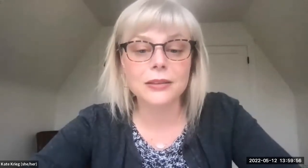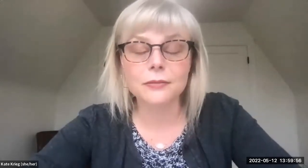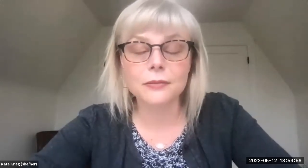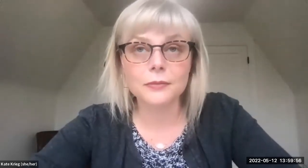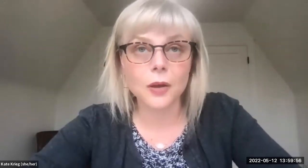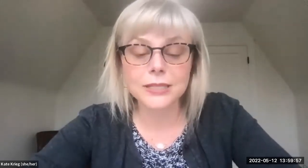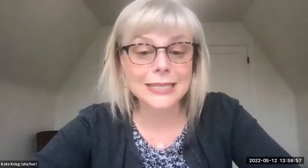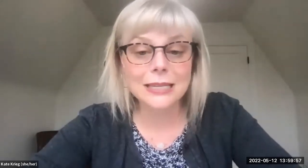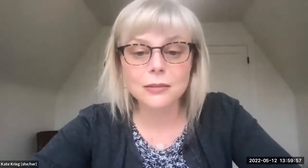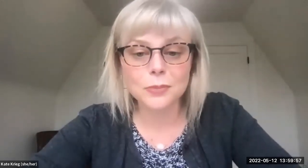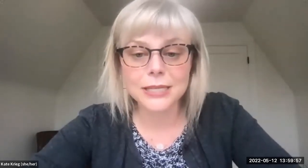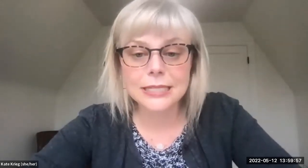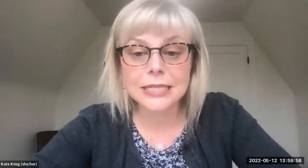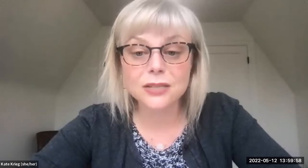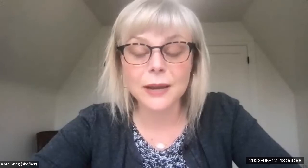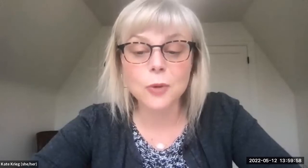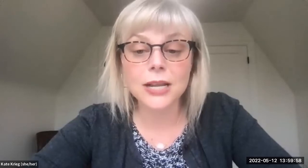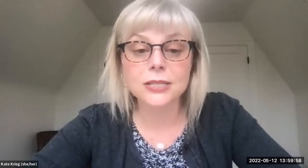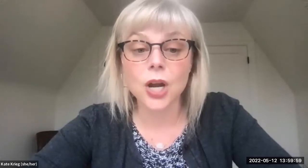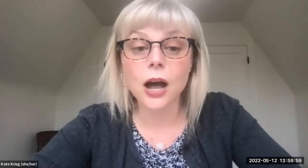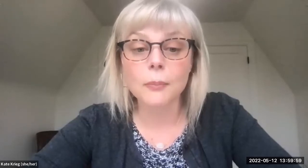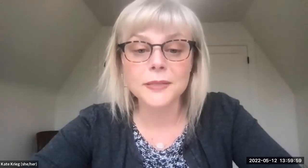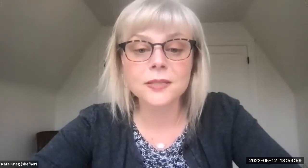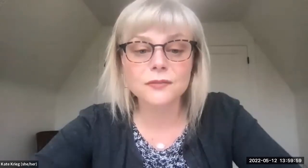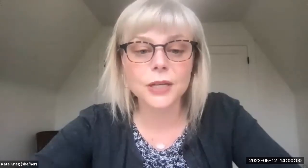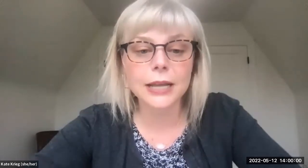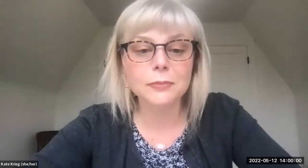I see BSTT's framework as our